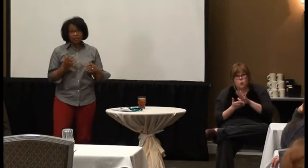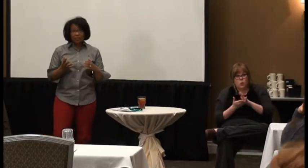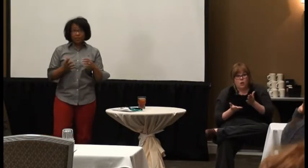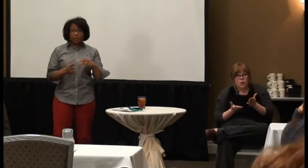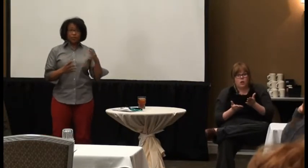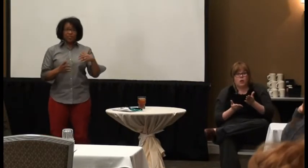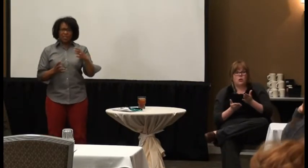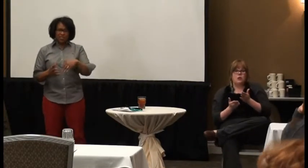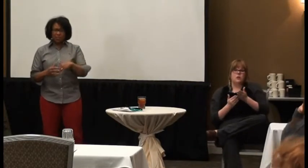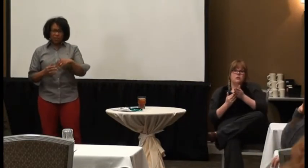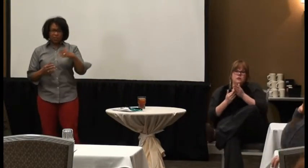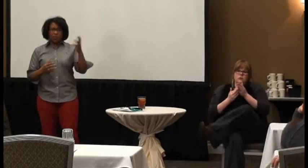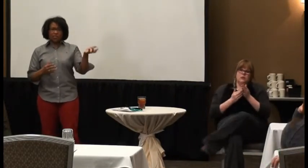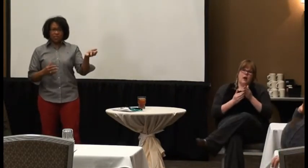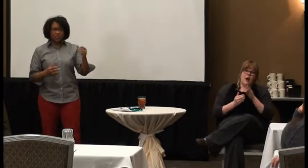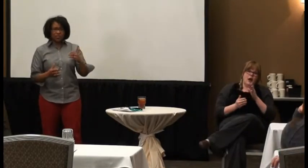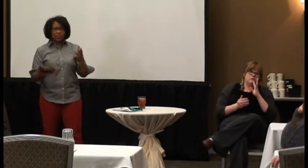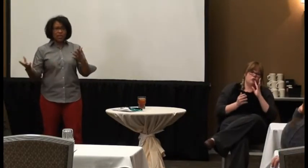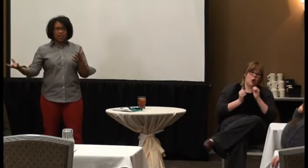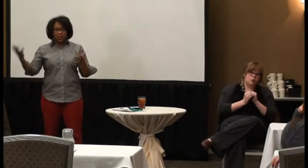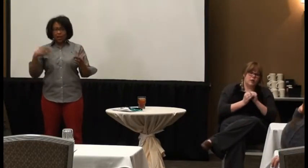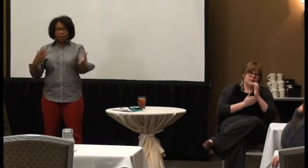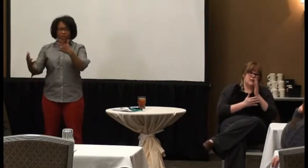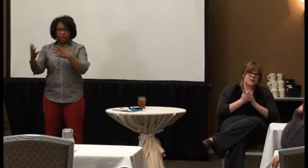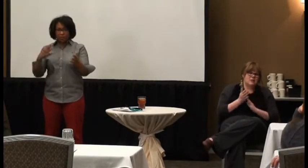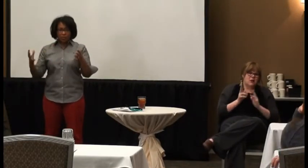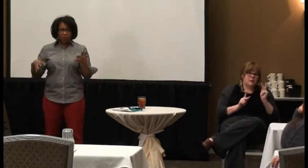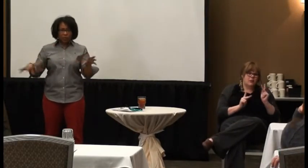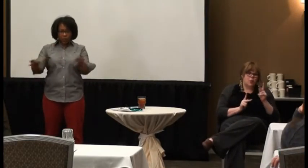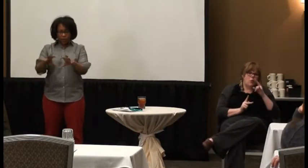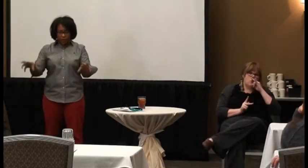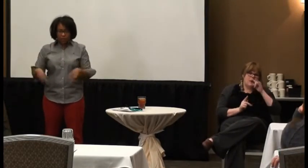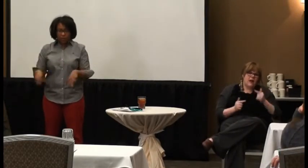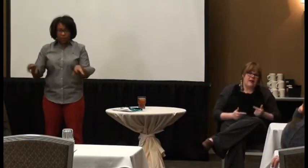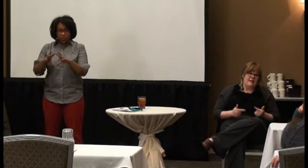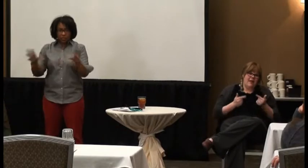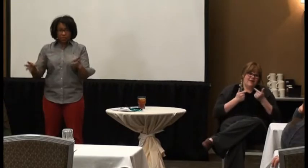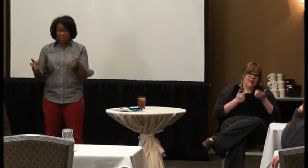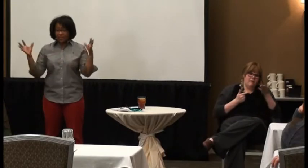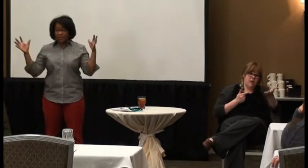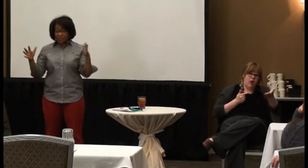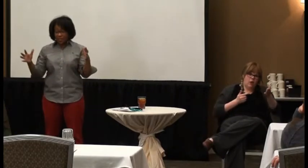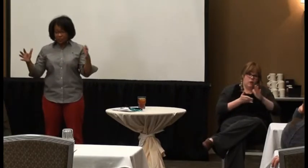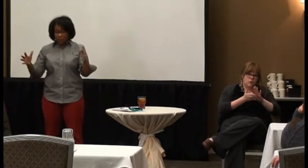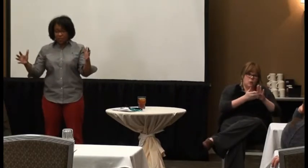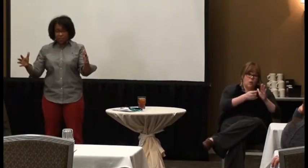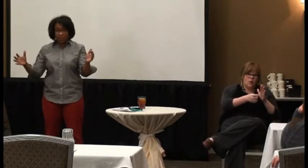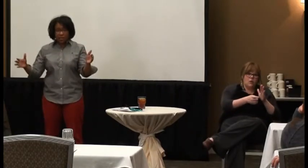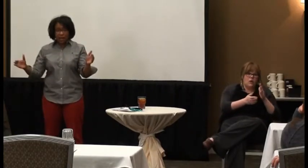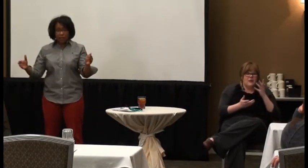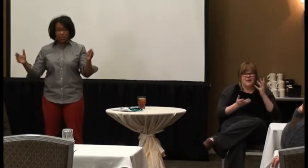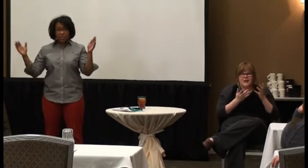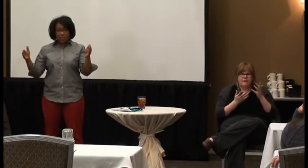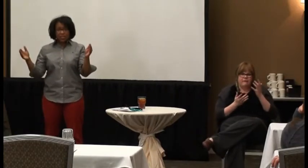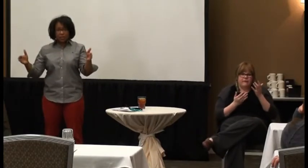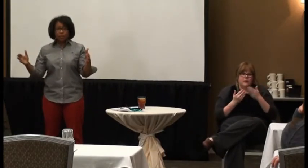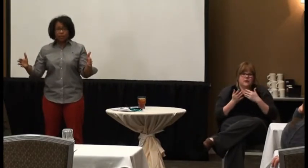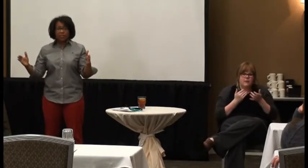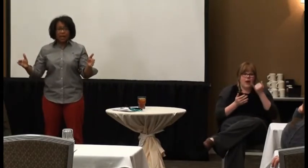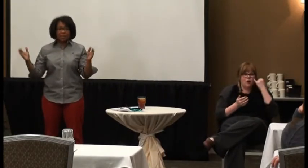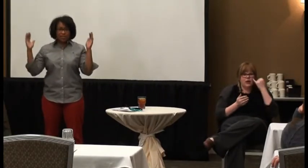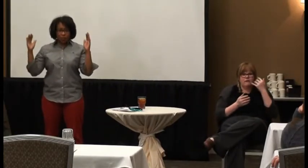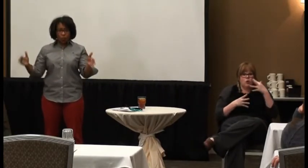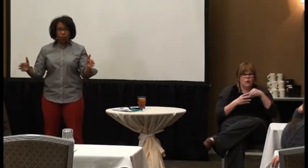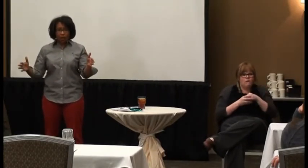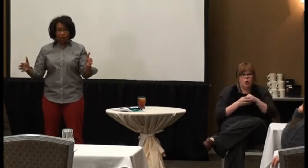I've talked to some people, the kids who've been at residential. I want to talk to people that are working directly with these kids, even if it is for that 6 or 8 hours. That's an